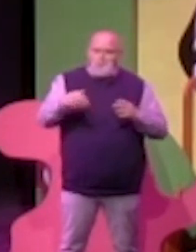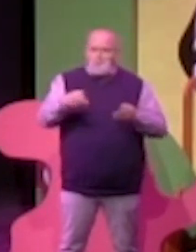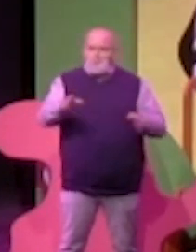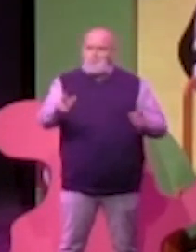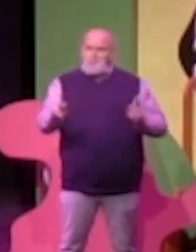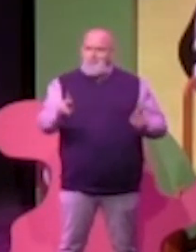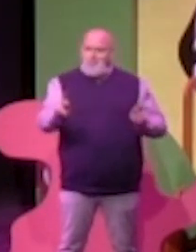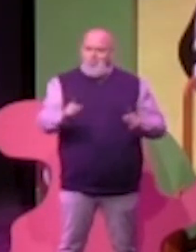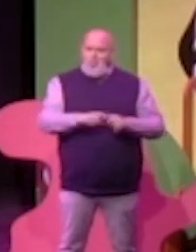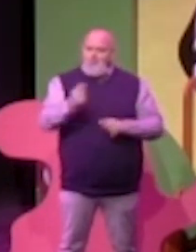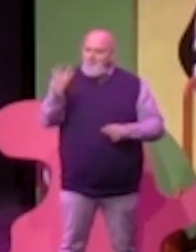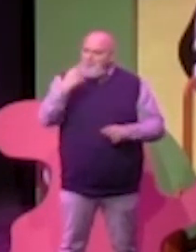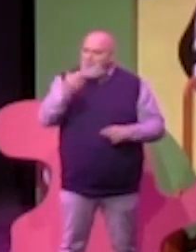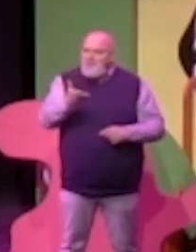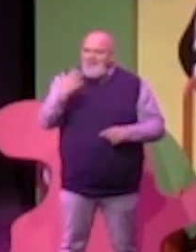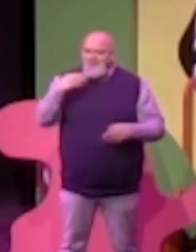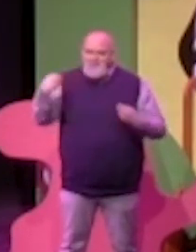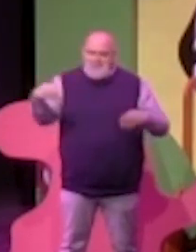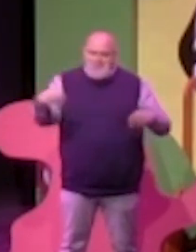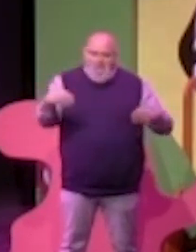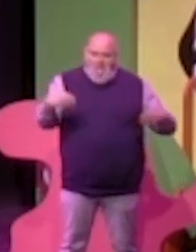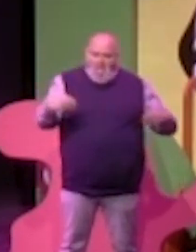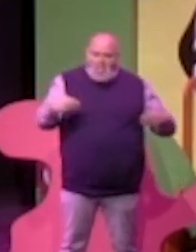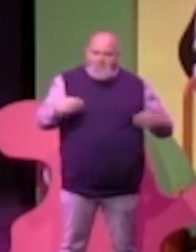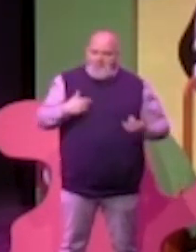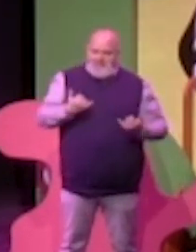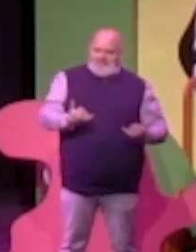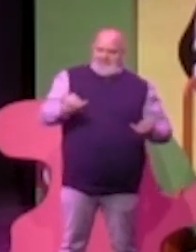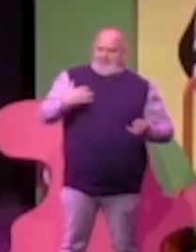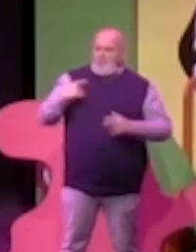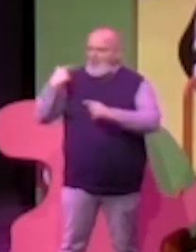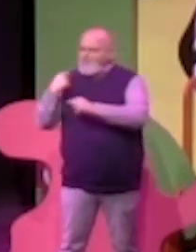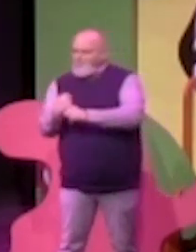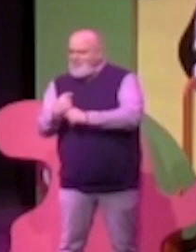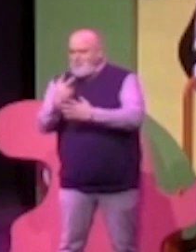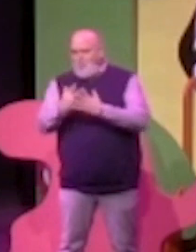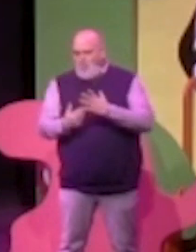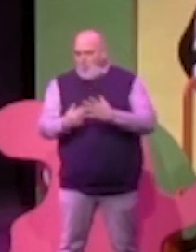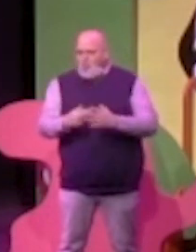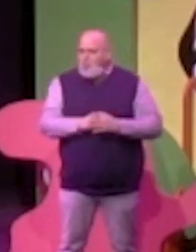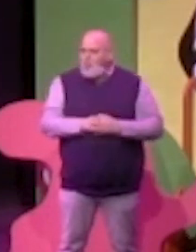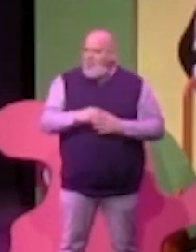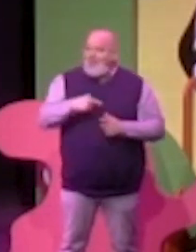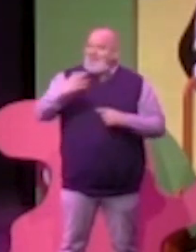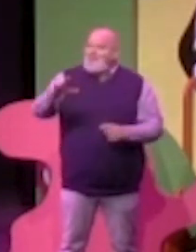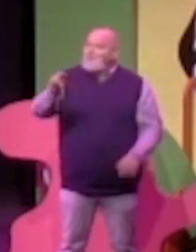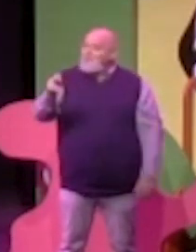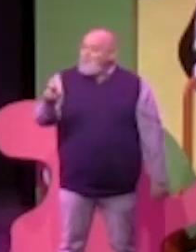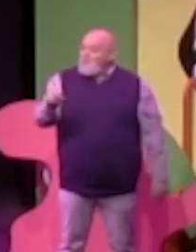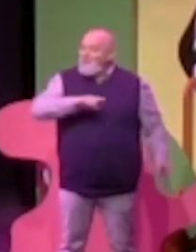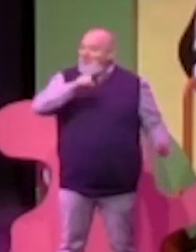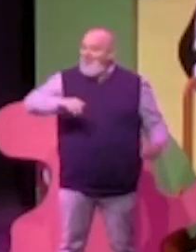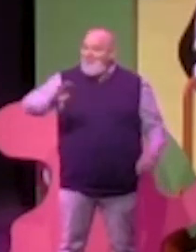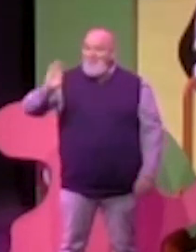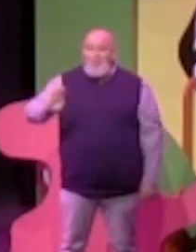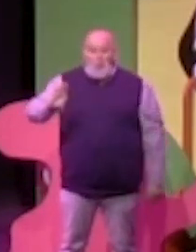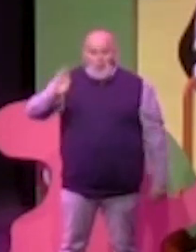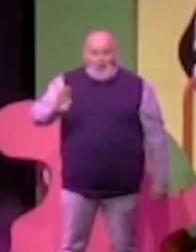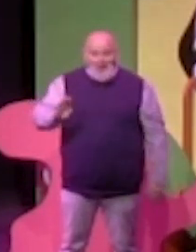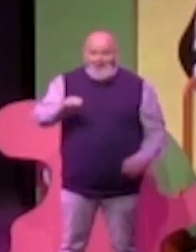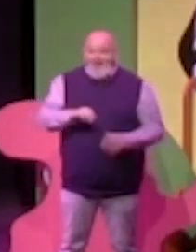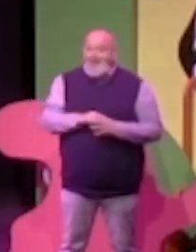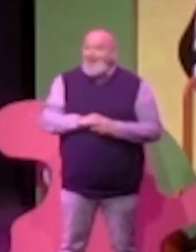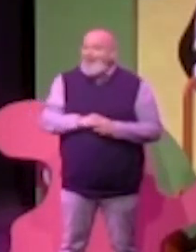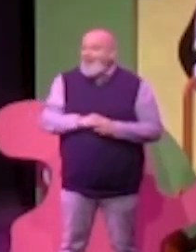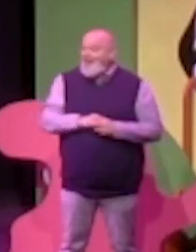sale, you know, contemporary and traditional. And then the following month, in June, I come to Berkeley, and I'm putting together